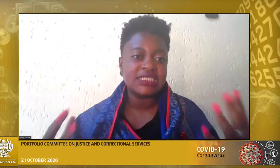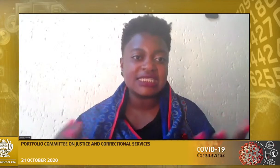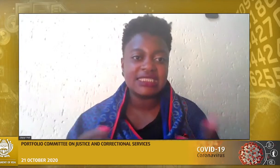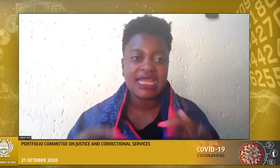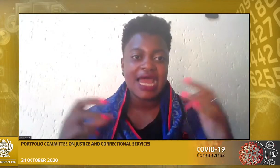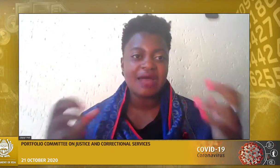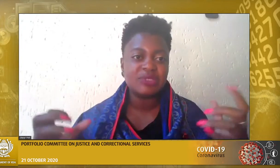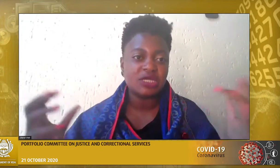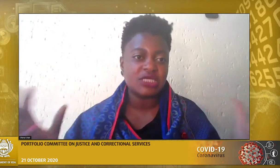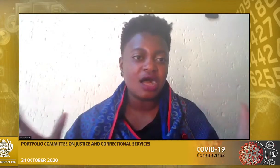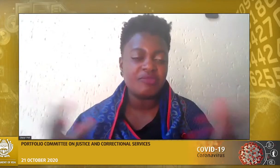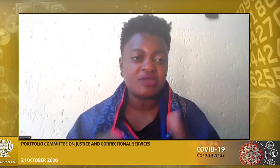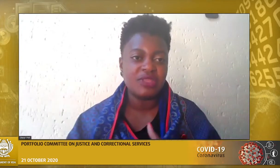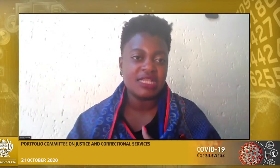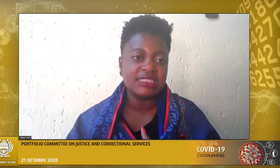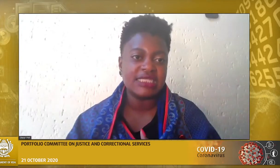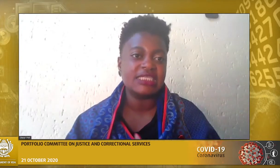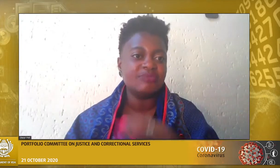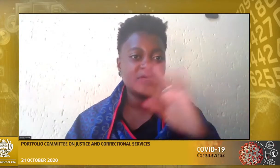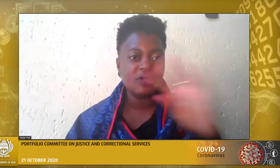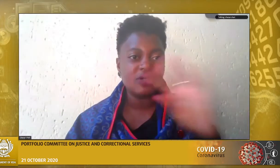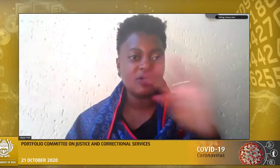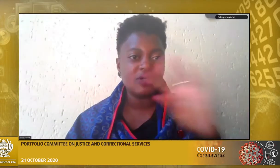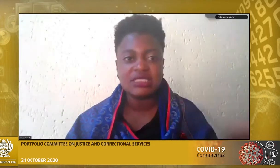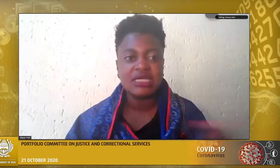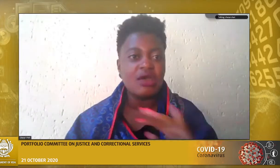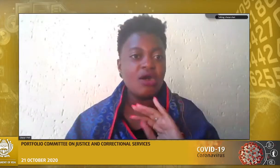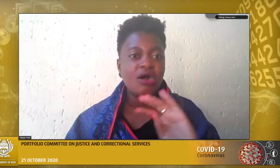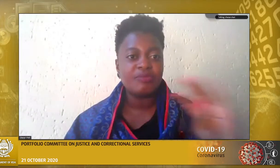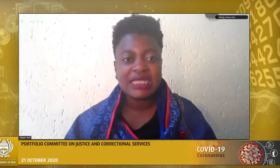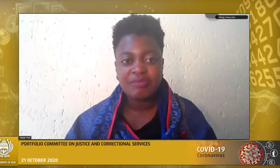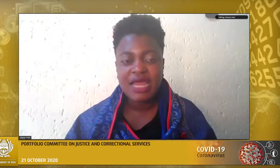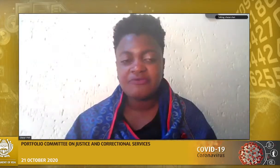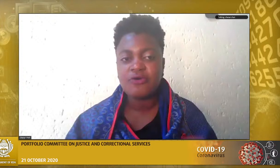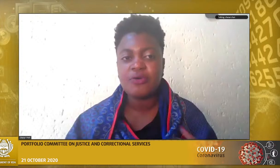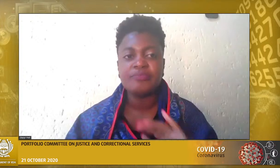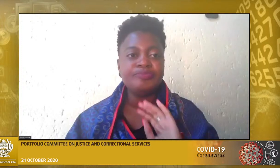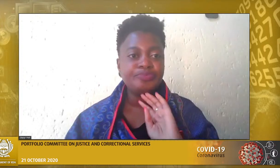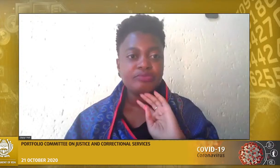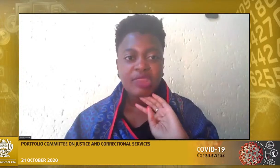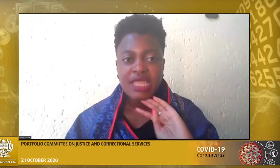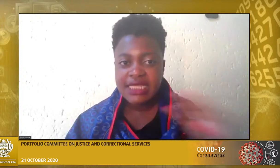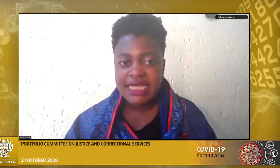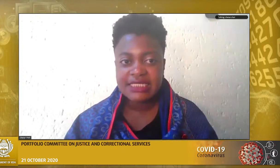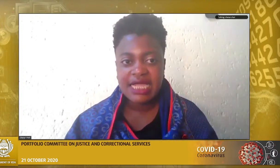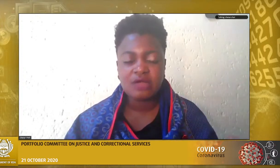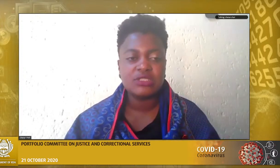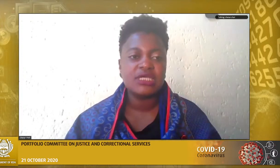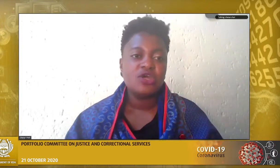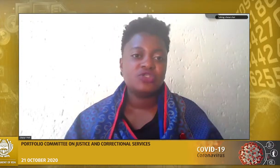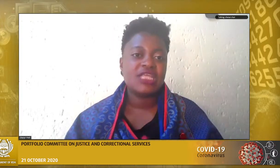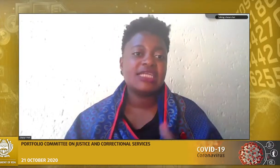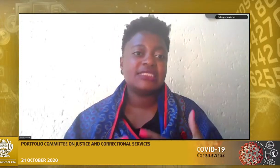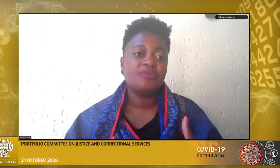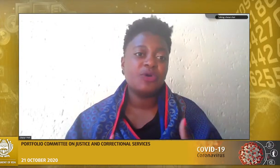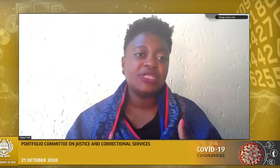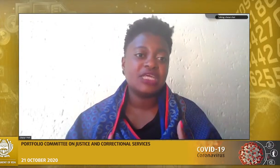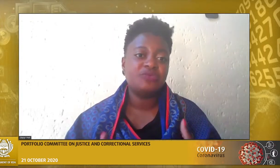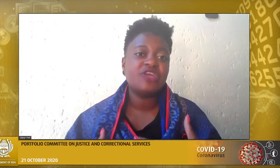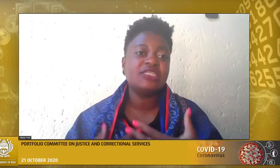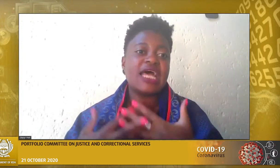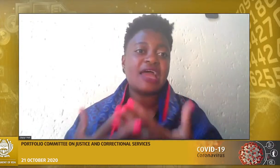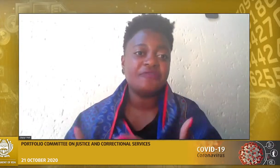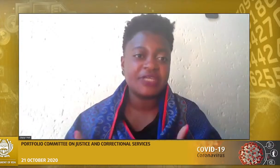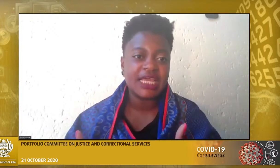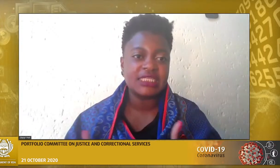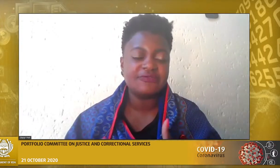is not just an abstract harm that we then say because it happened on a particular platform, it doesn't count. So that is the point